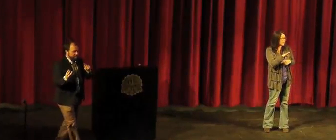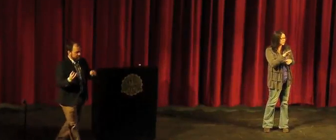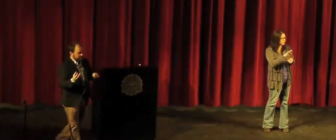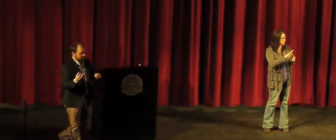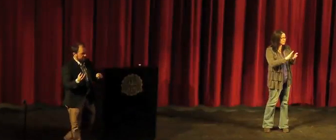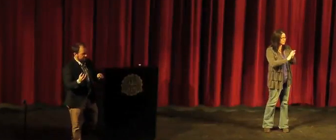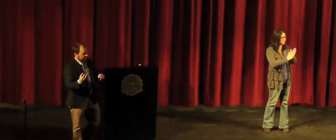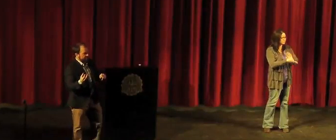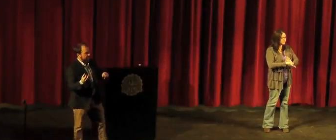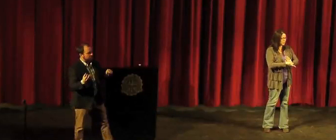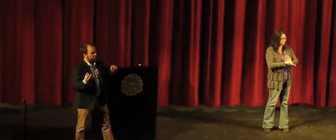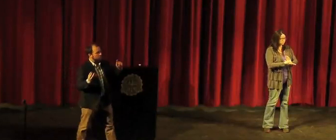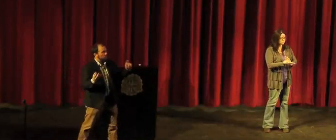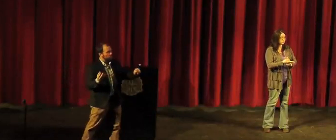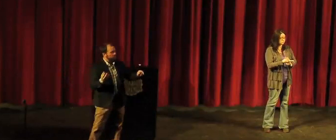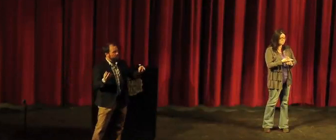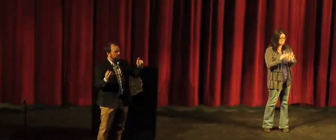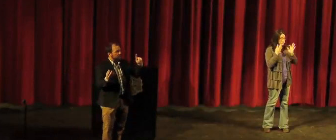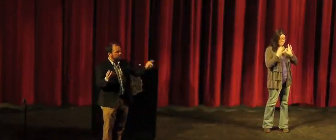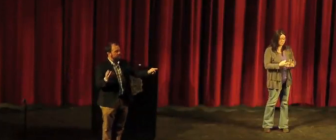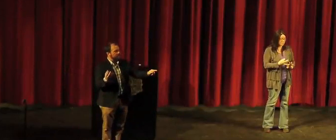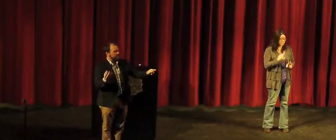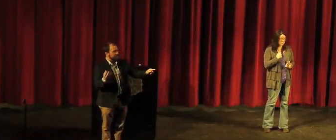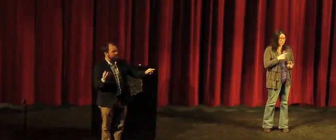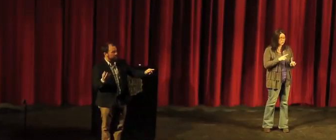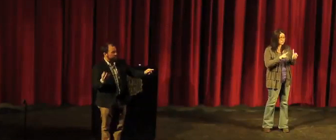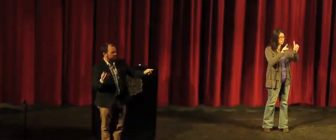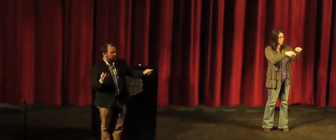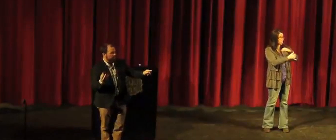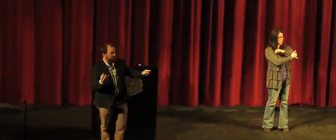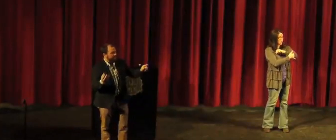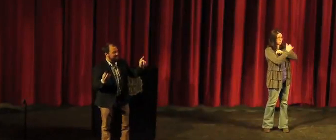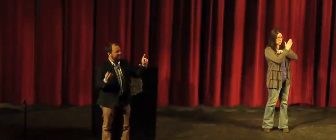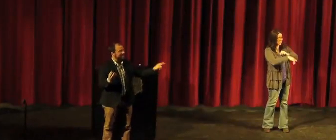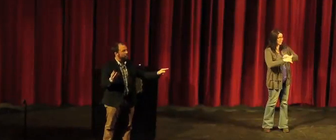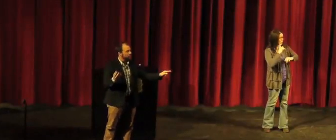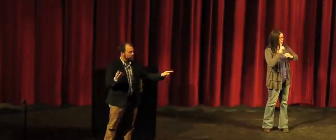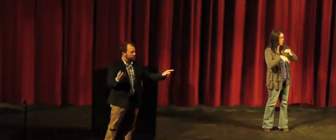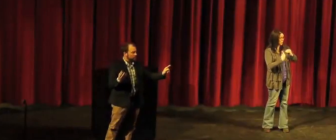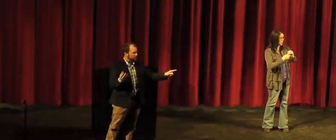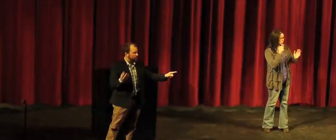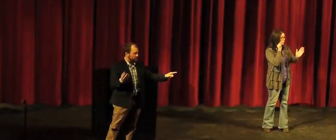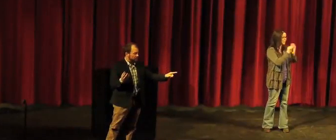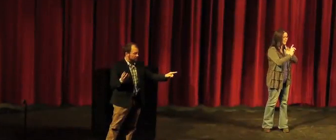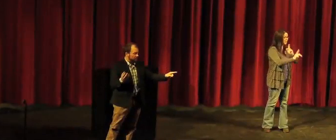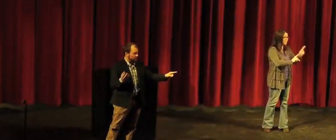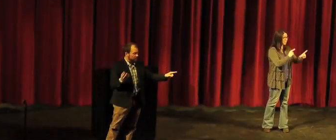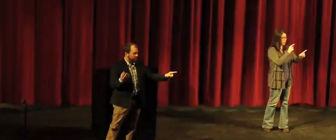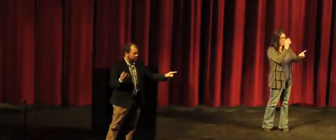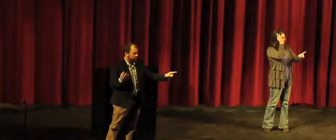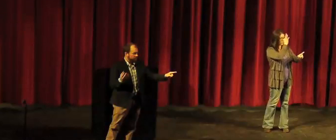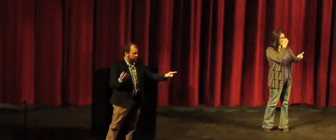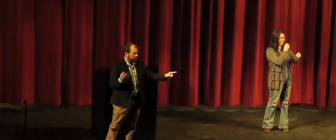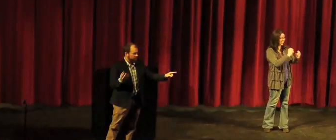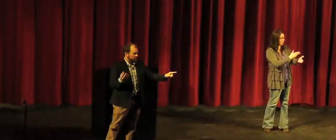become convinced that he should go to a country he's never heard of to kill people he knows nothing